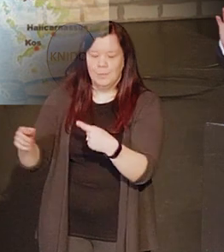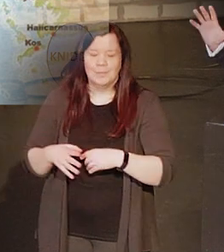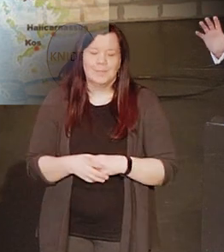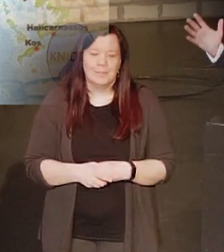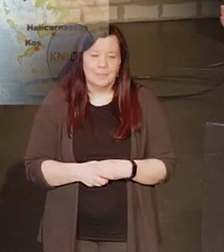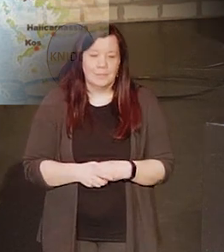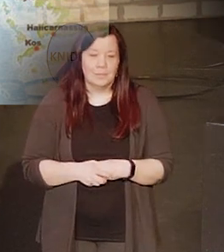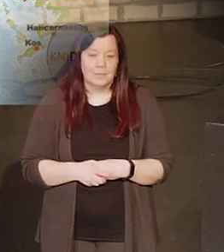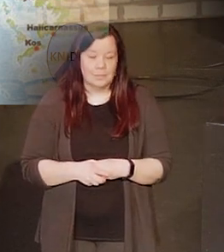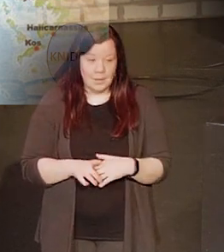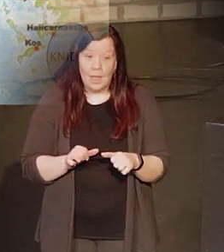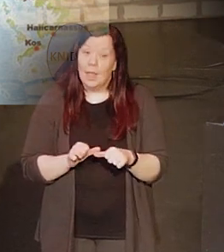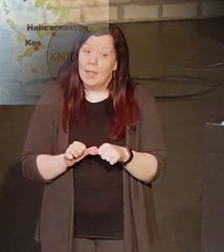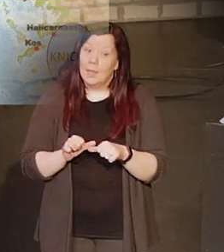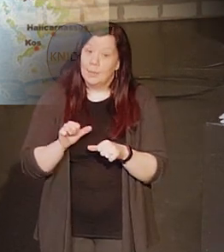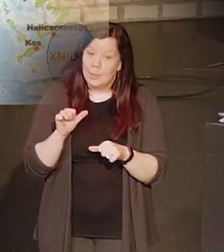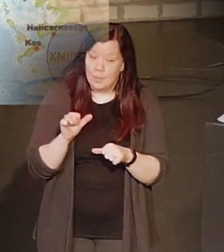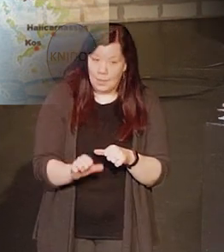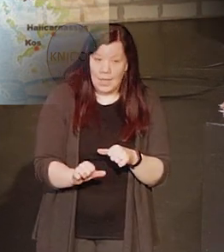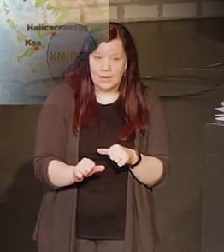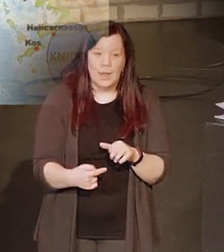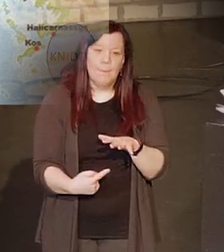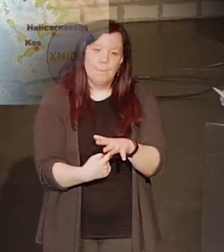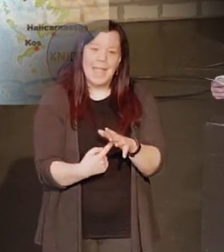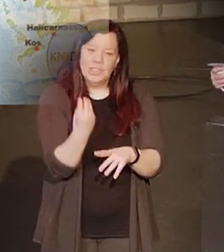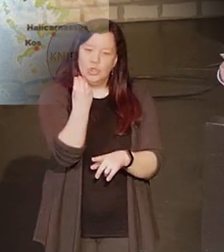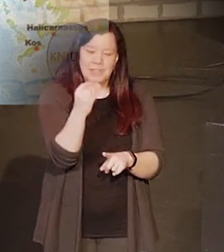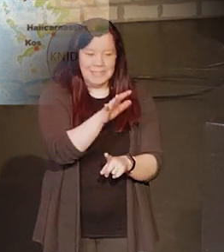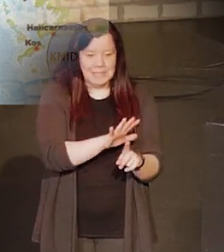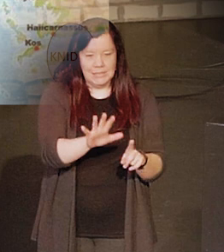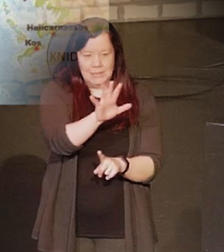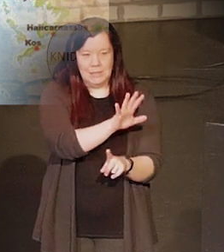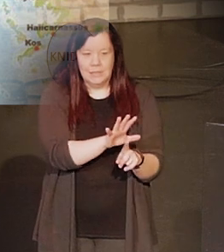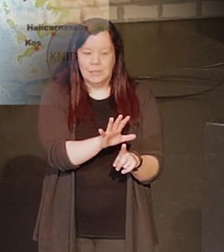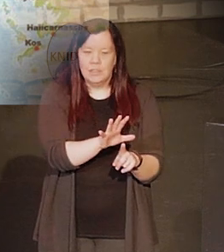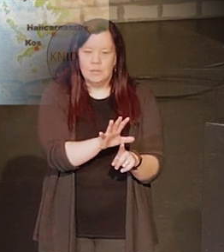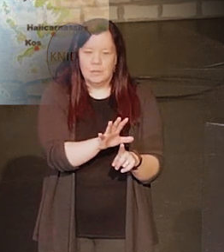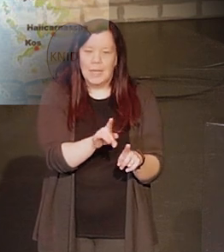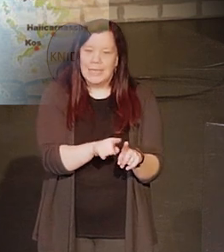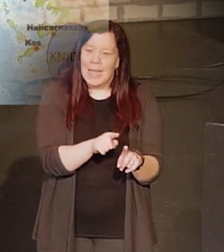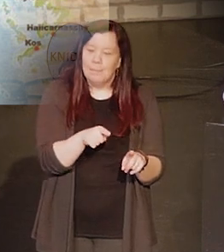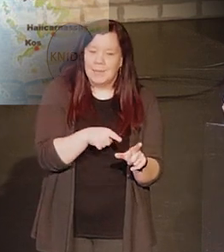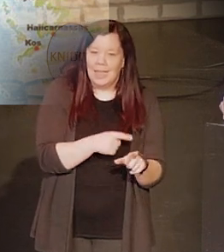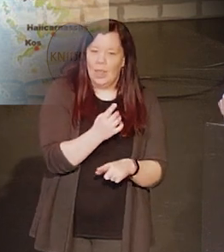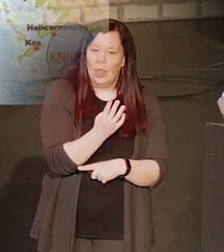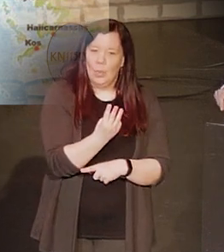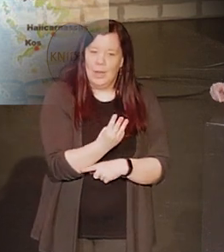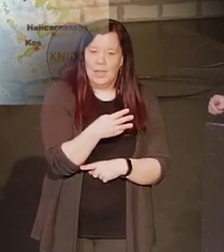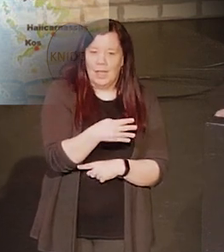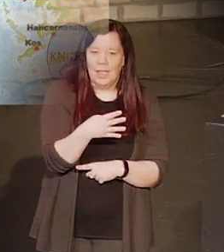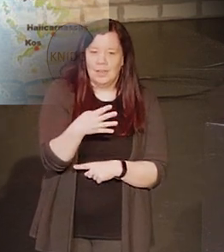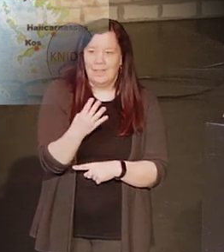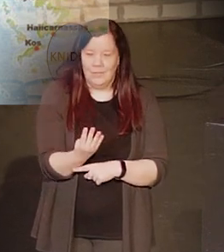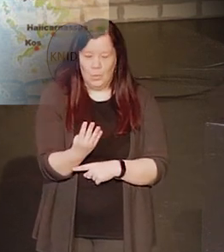And after that, the focus comes back mostly to mainland Greece. And in the same year, you have something called the Battle